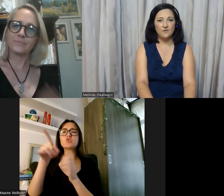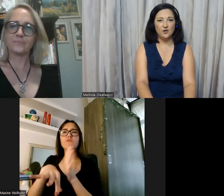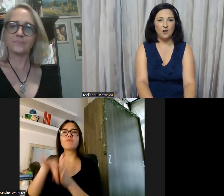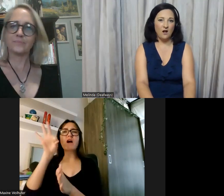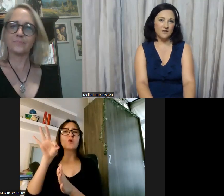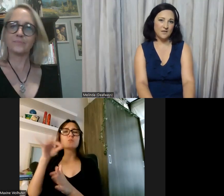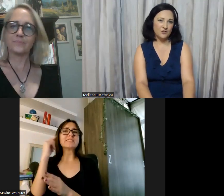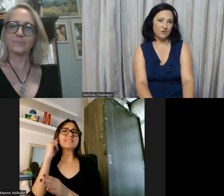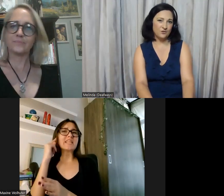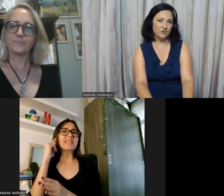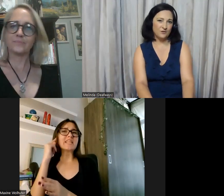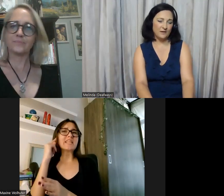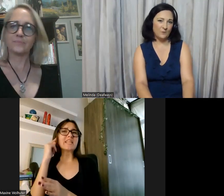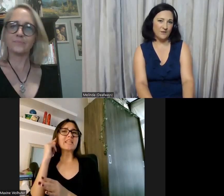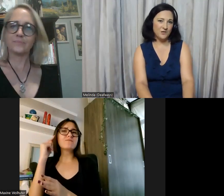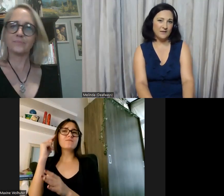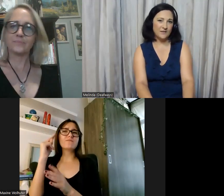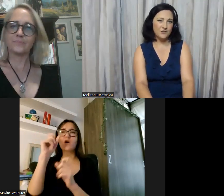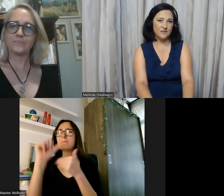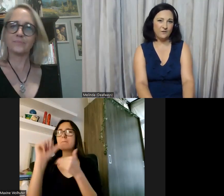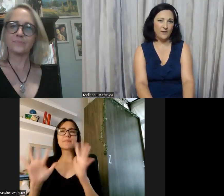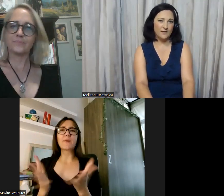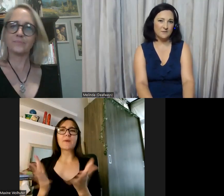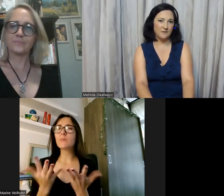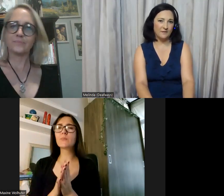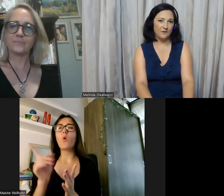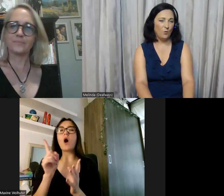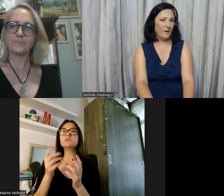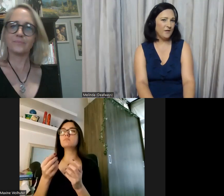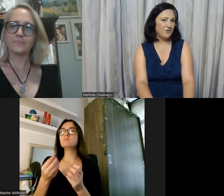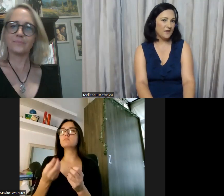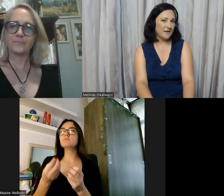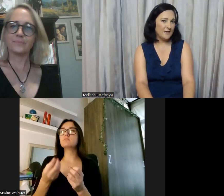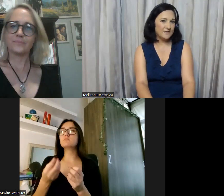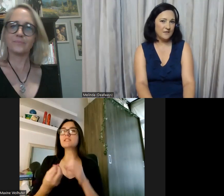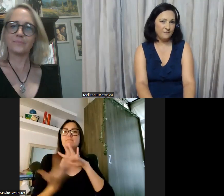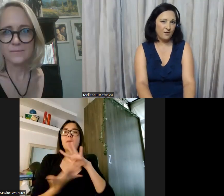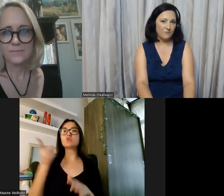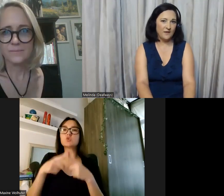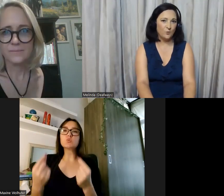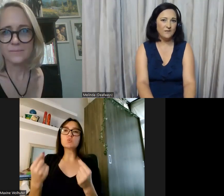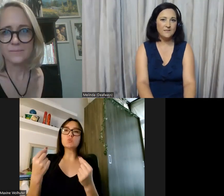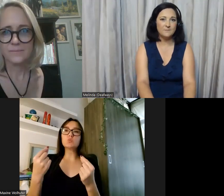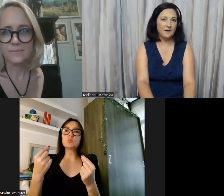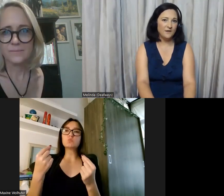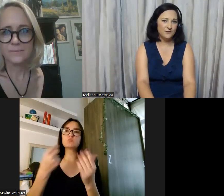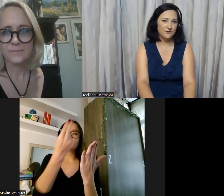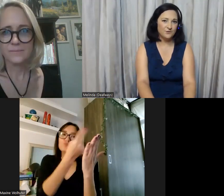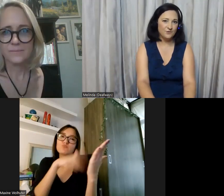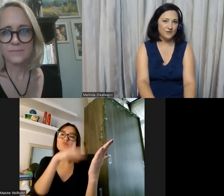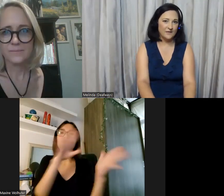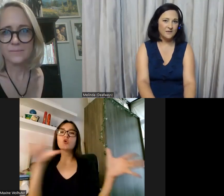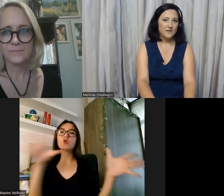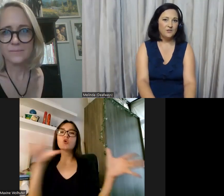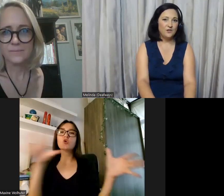now that you've got art and you want to link it to Deaf Awareness Month, where did you get the idea from, and what inspired you